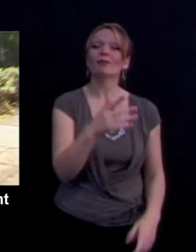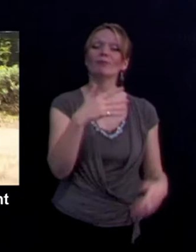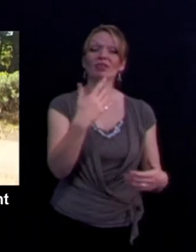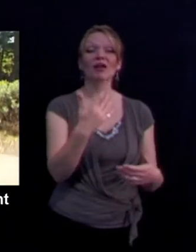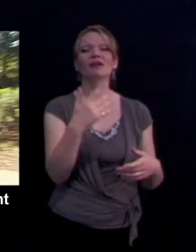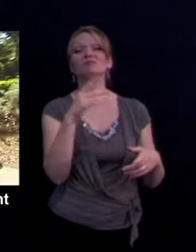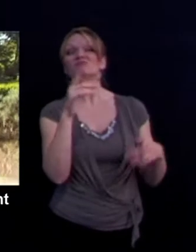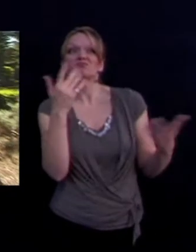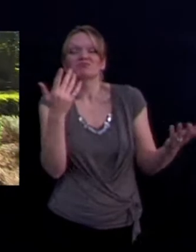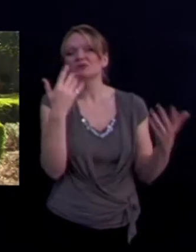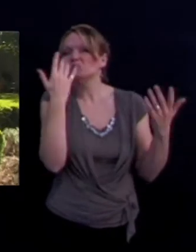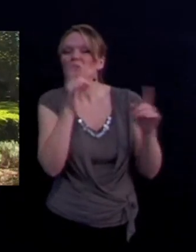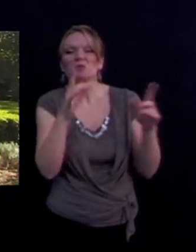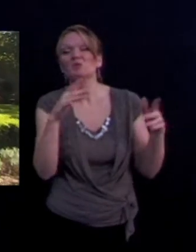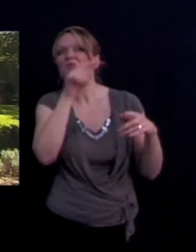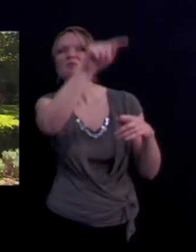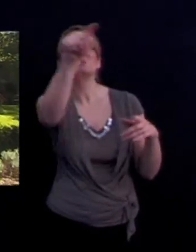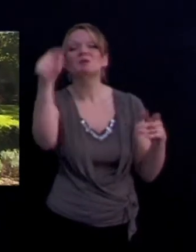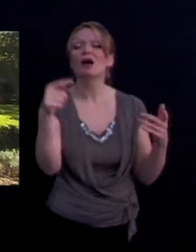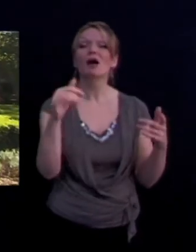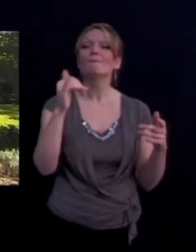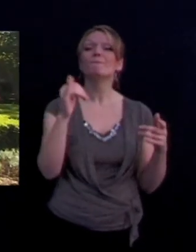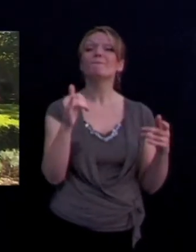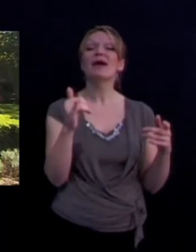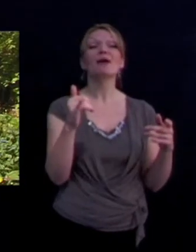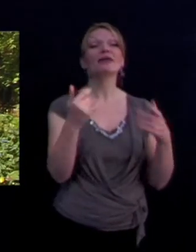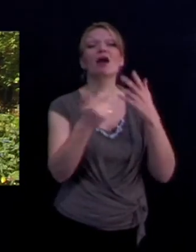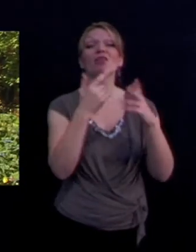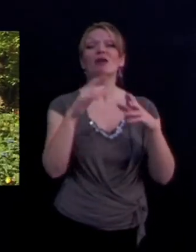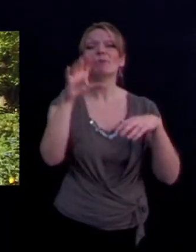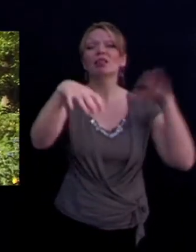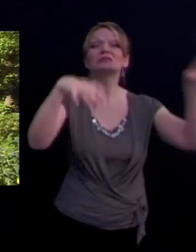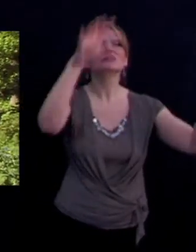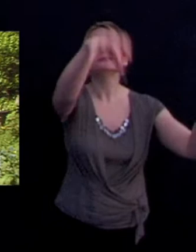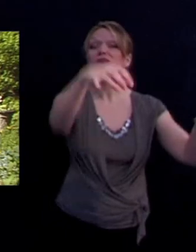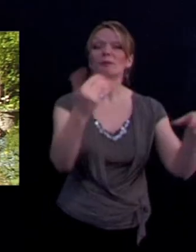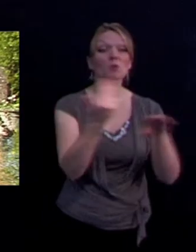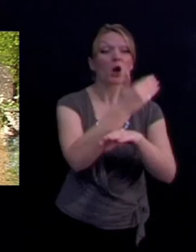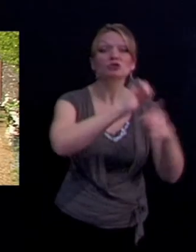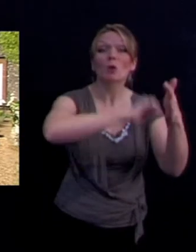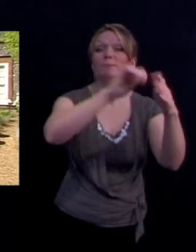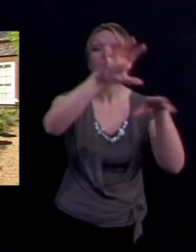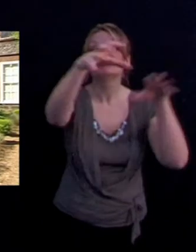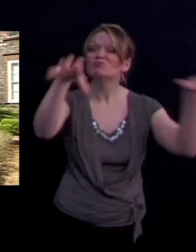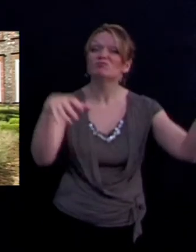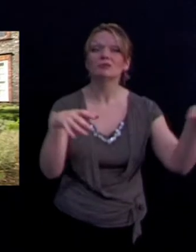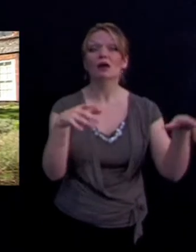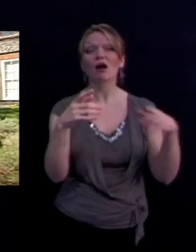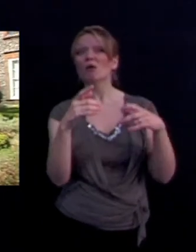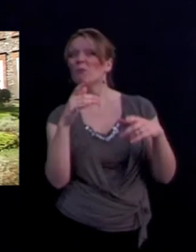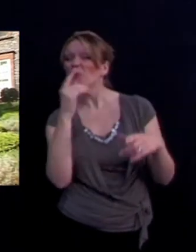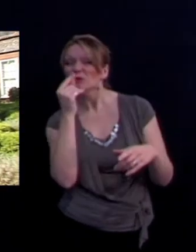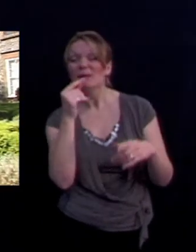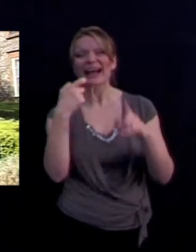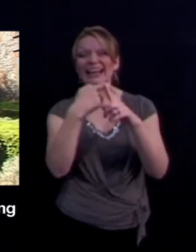arrangement can only be guessed at. Quite possibly there were other buildings, workshops, and perhaps even a detached kitchen on